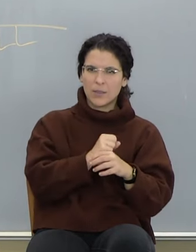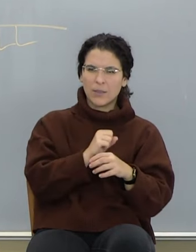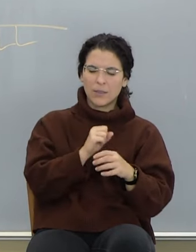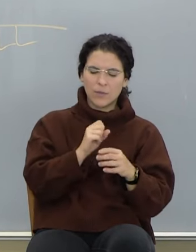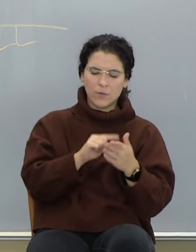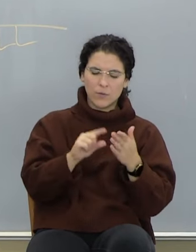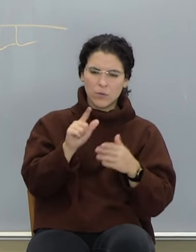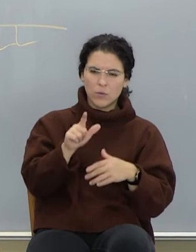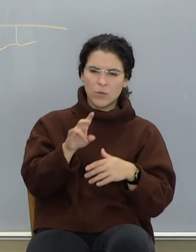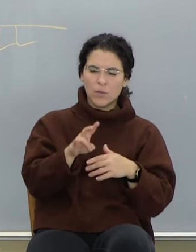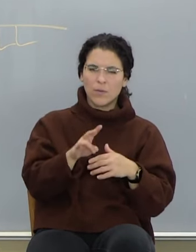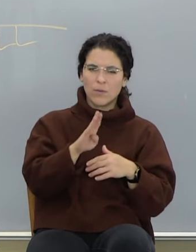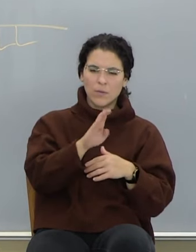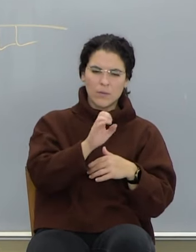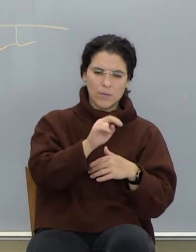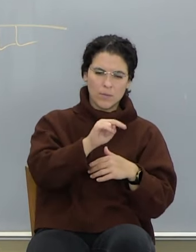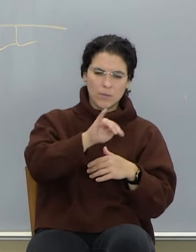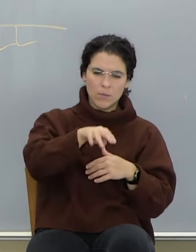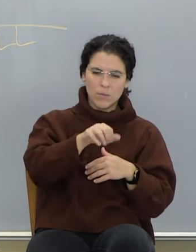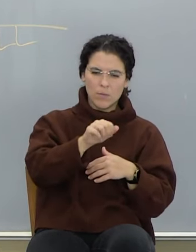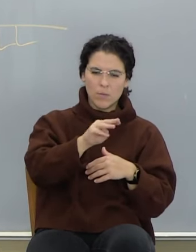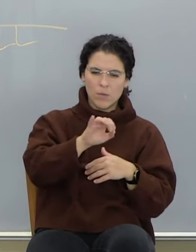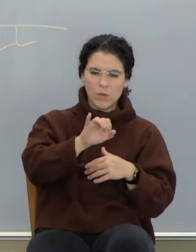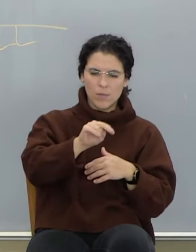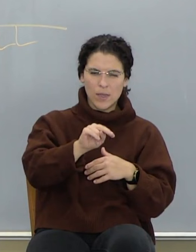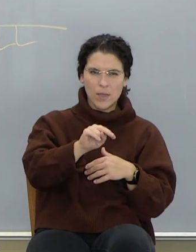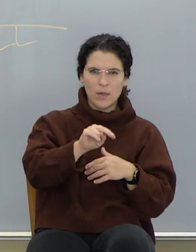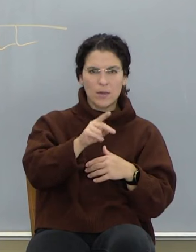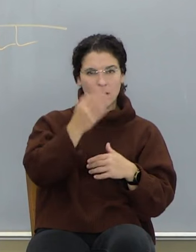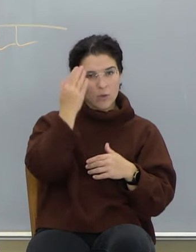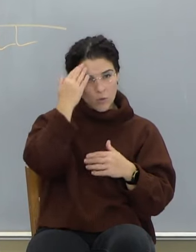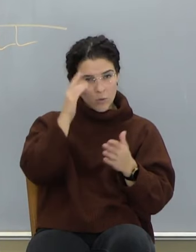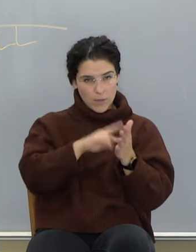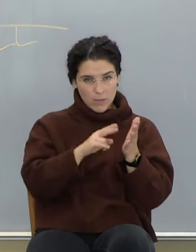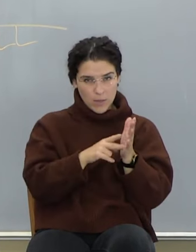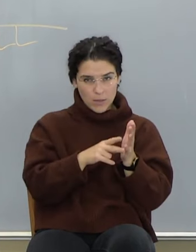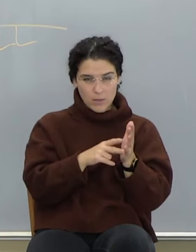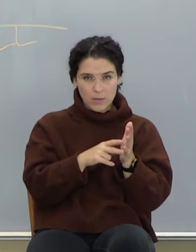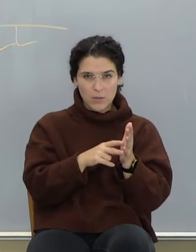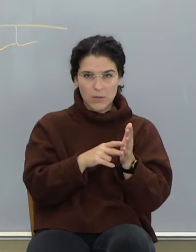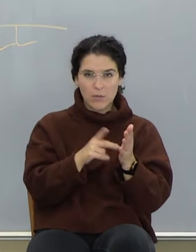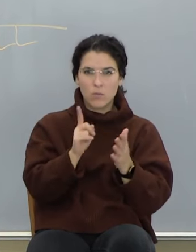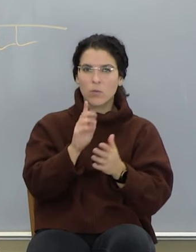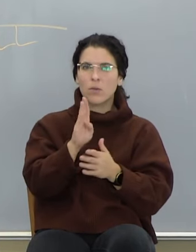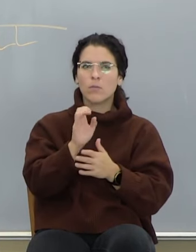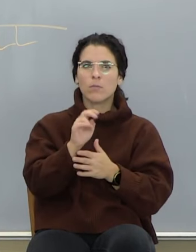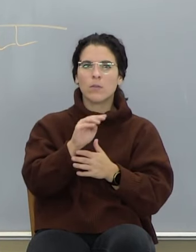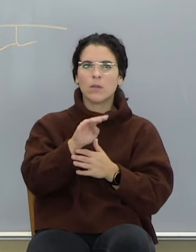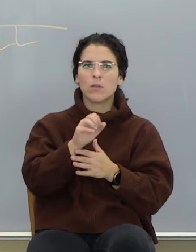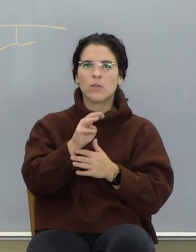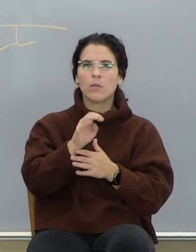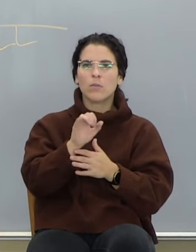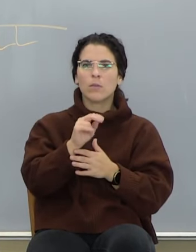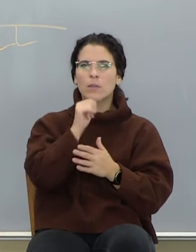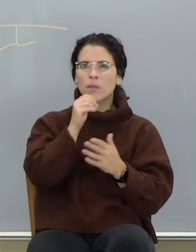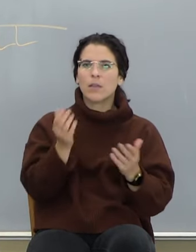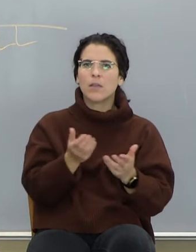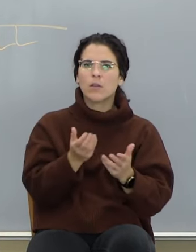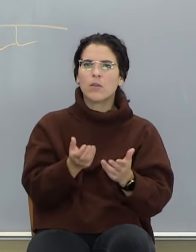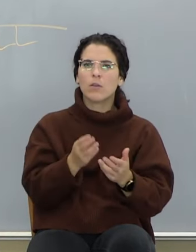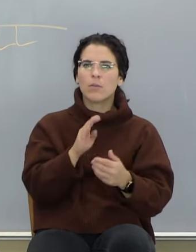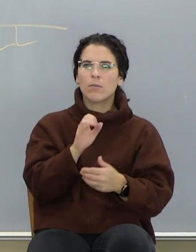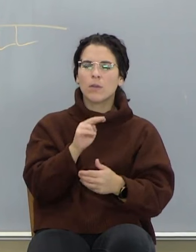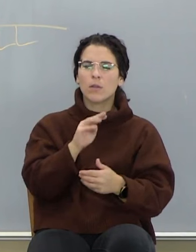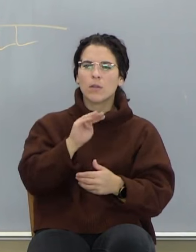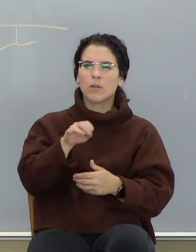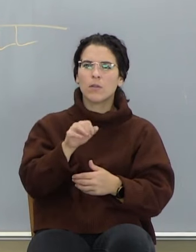Verse 27. Benjamin. Now, you know what Benjamin means? Hey, where's Benjamin? He's not in here.